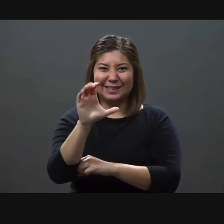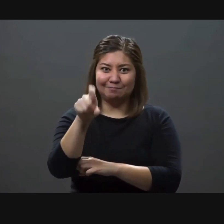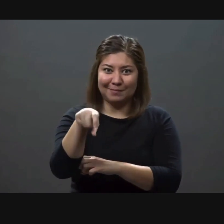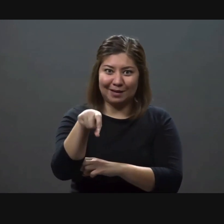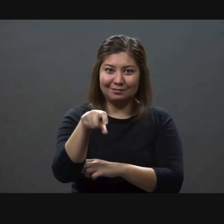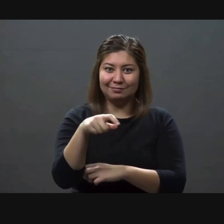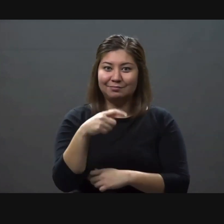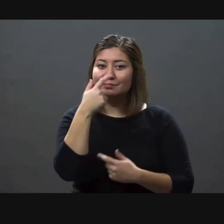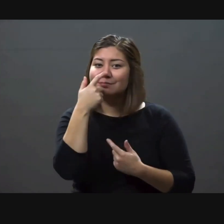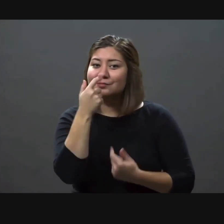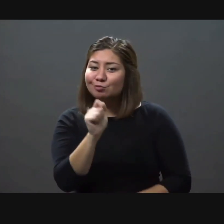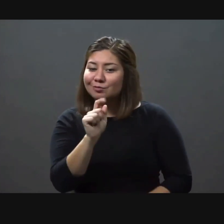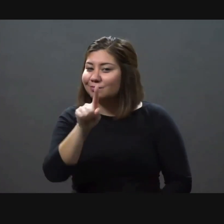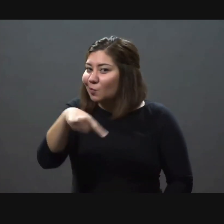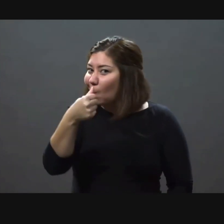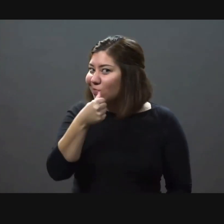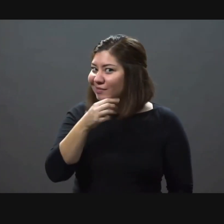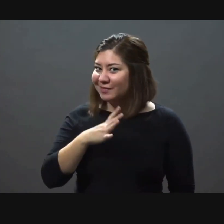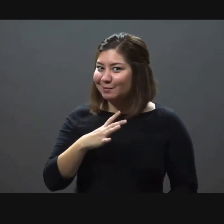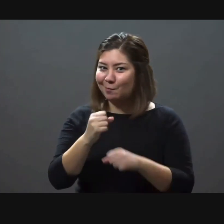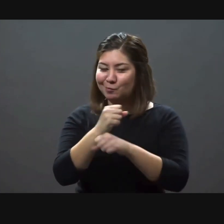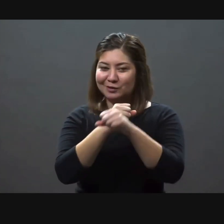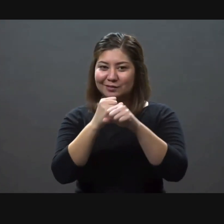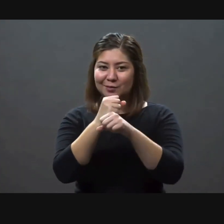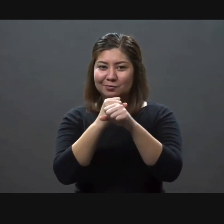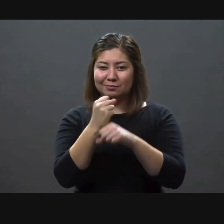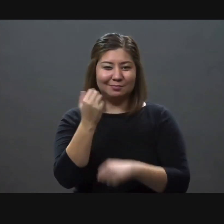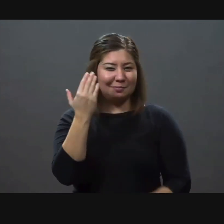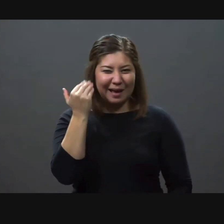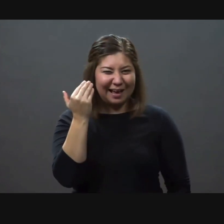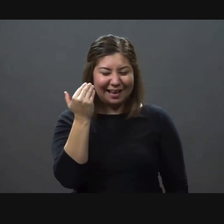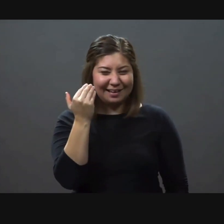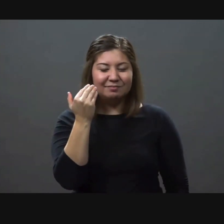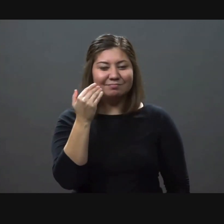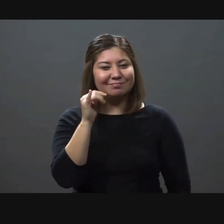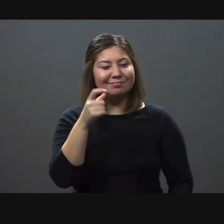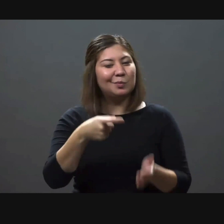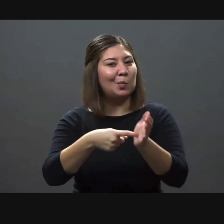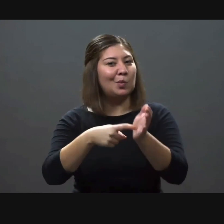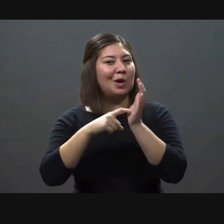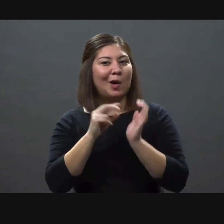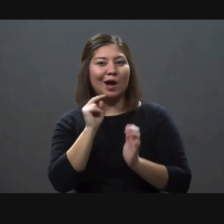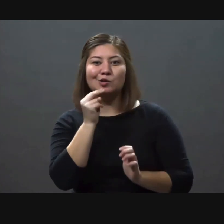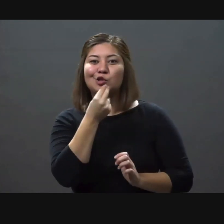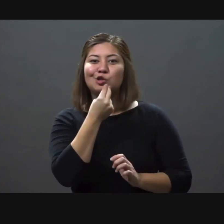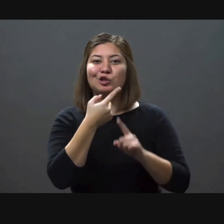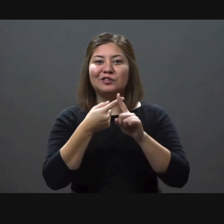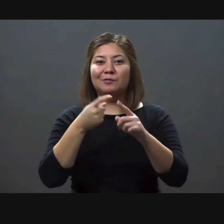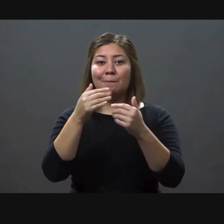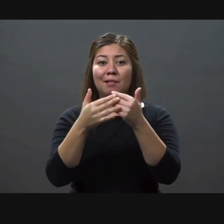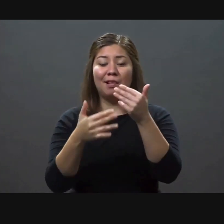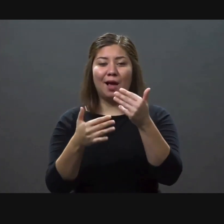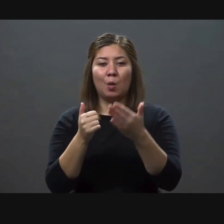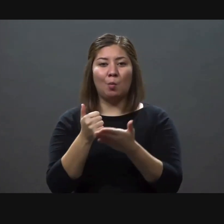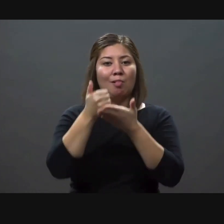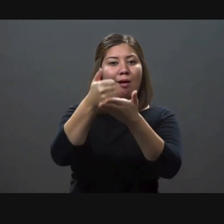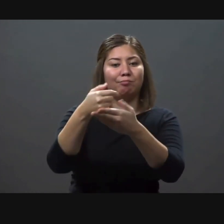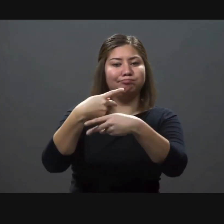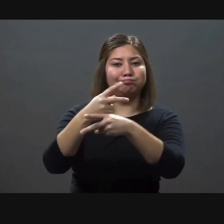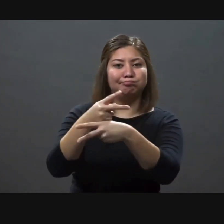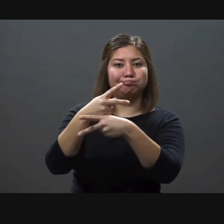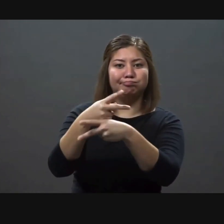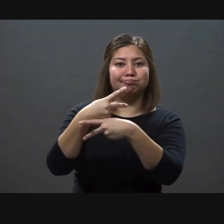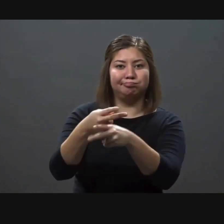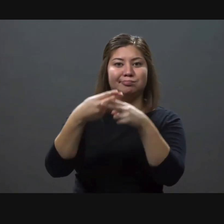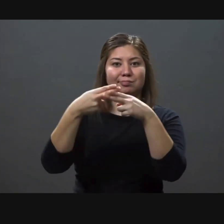bit choppy and staccatic. And you can tell that my mind is not completely linked in and fluid with